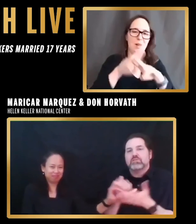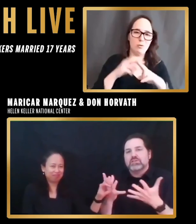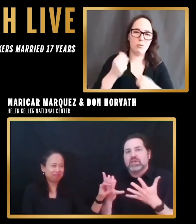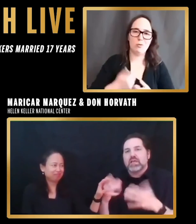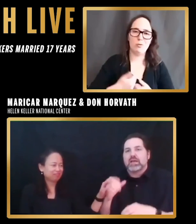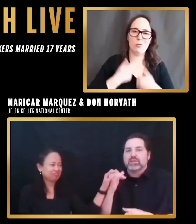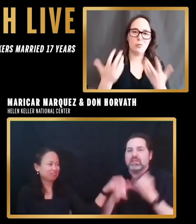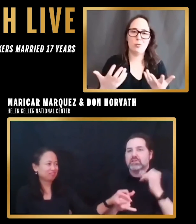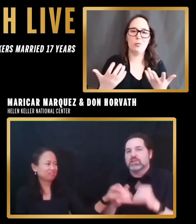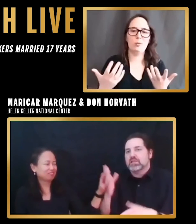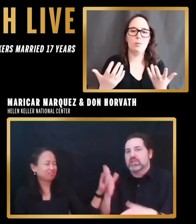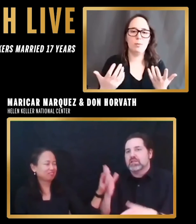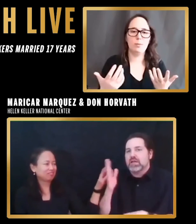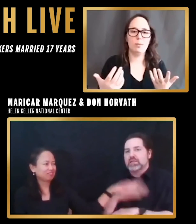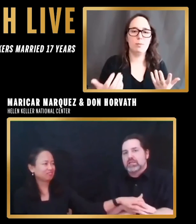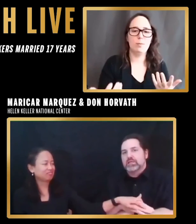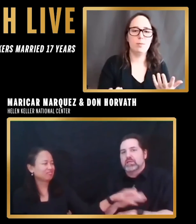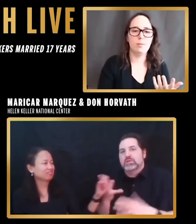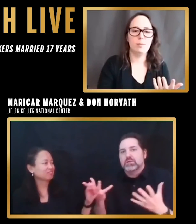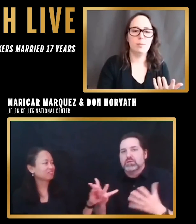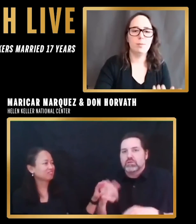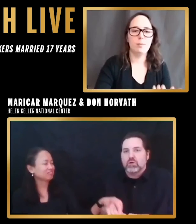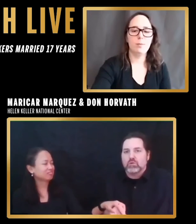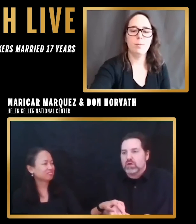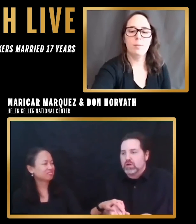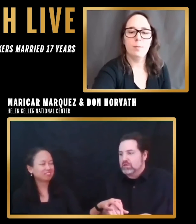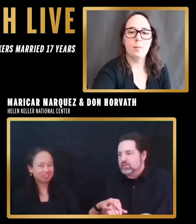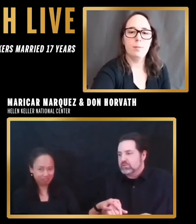with everything at the end of the day,